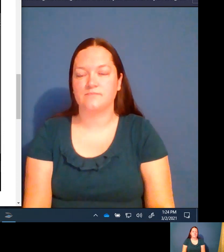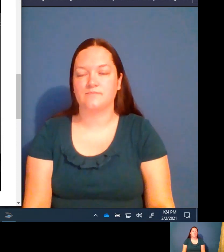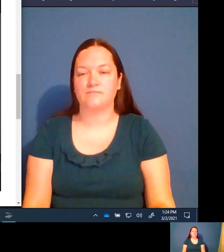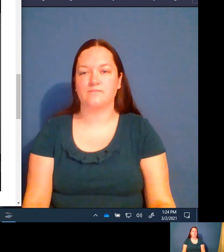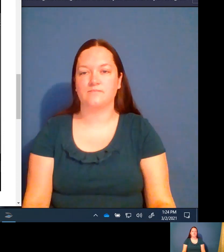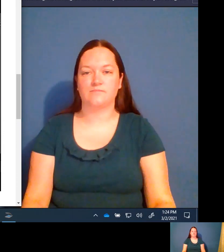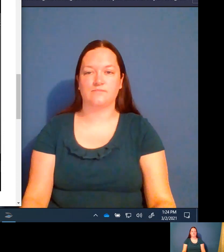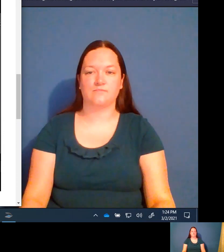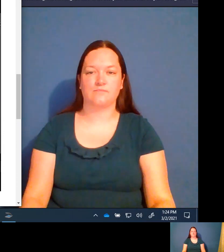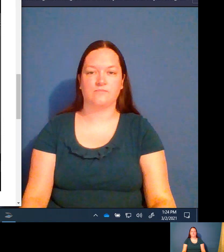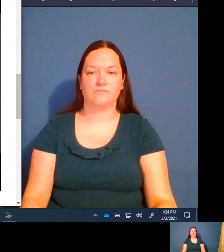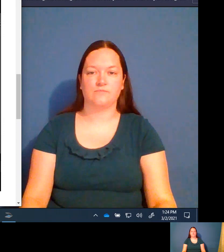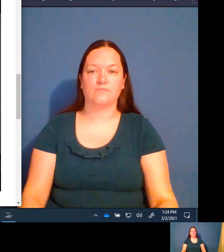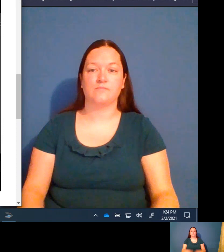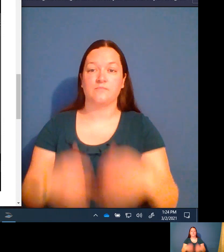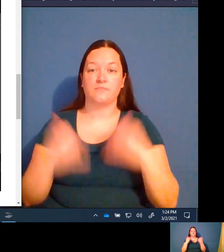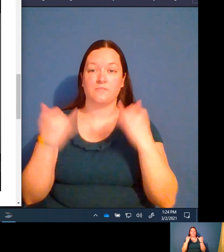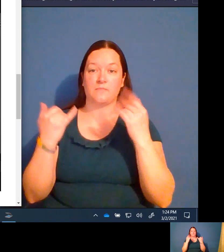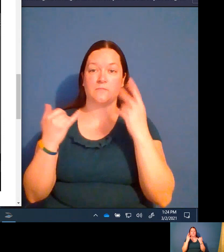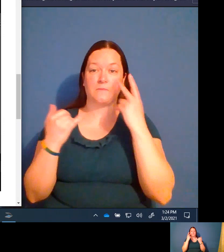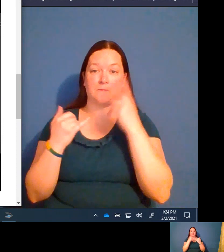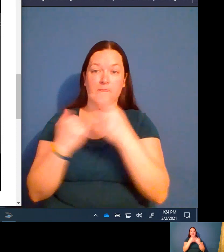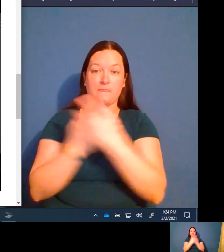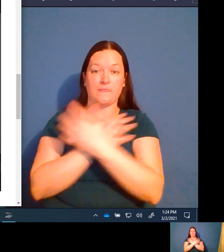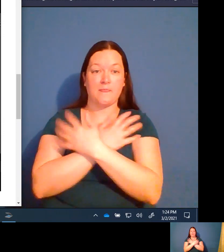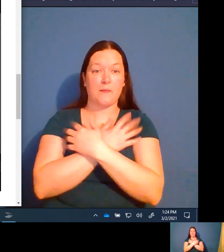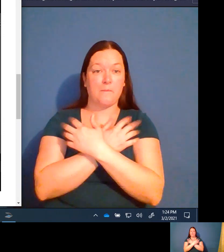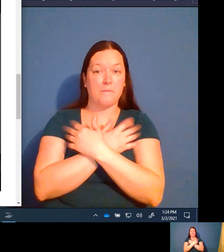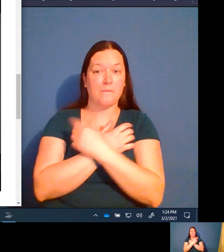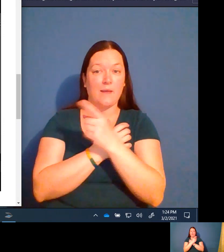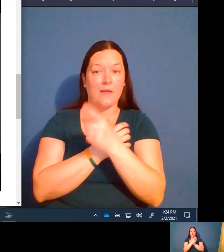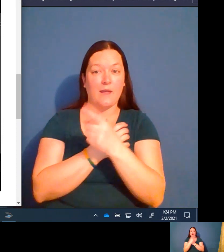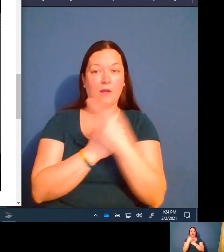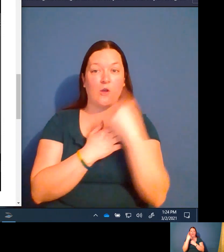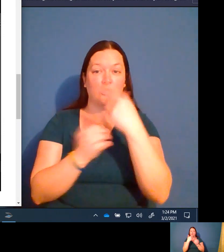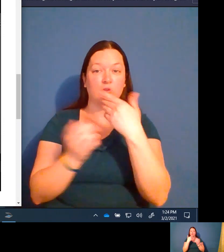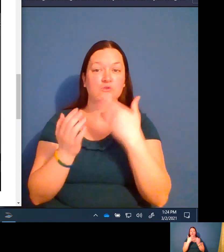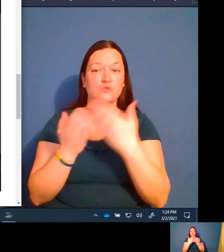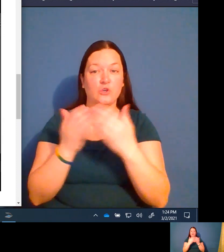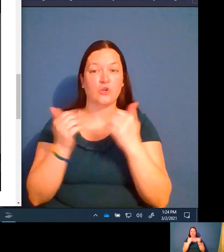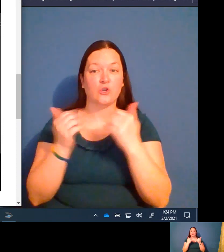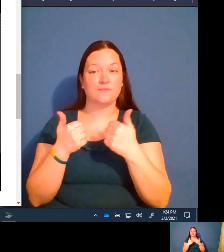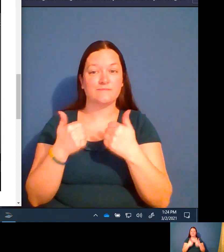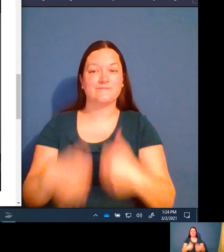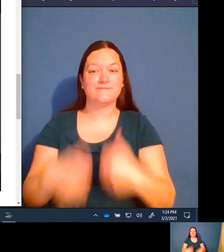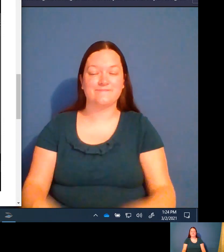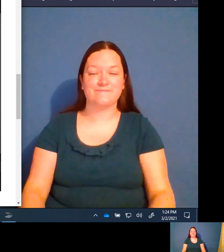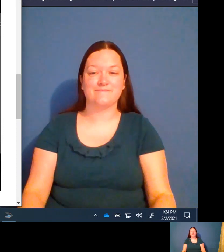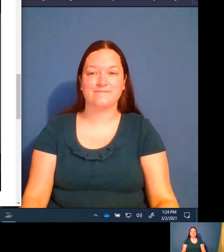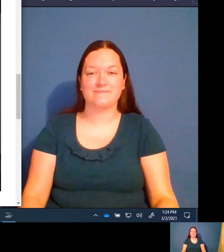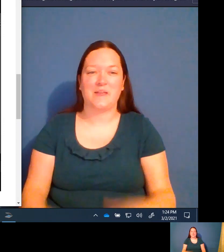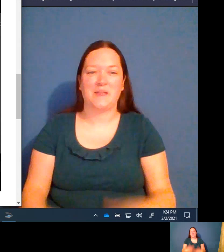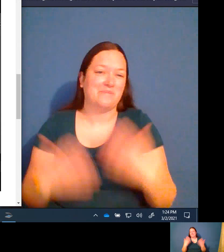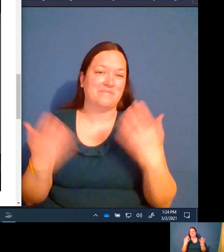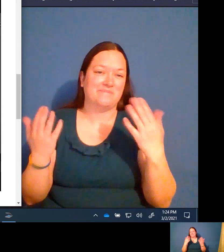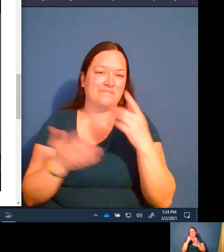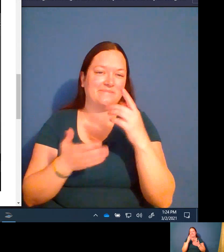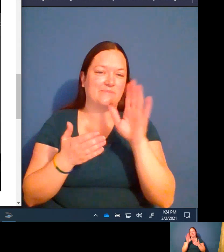zoom back out. So now you can see I got my teddy bear. He's looking pretty good here. Well, that's